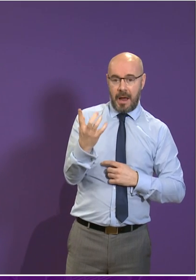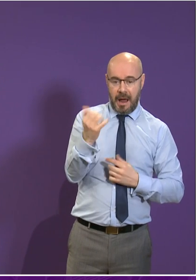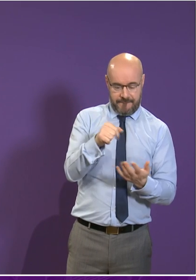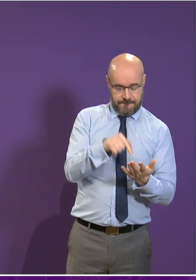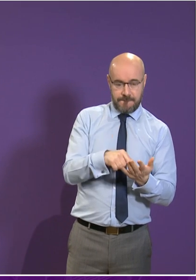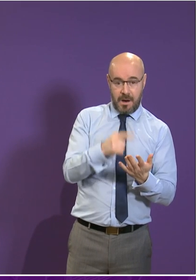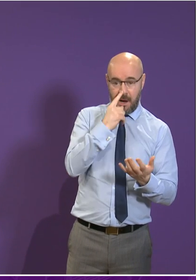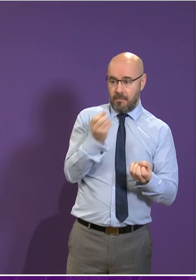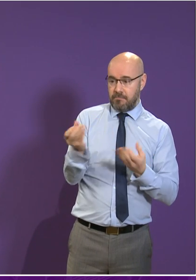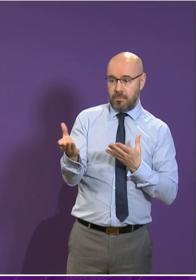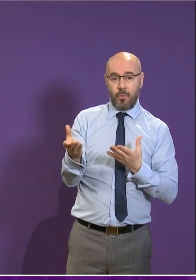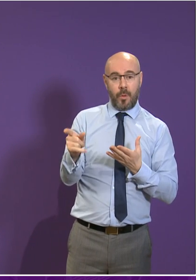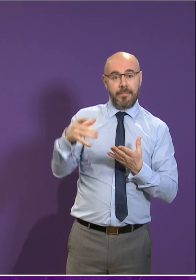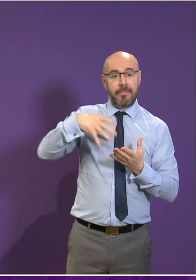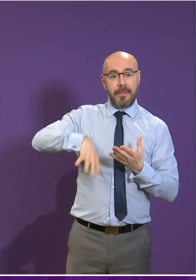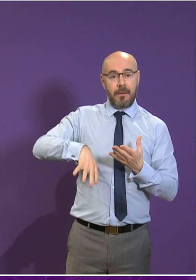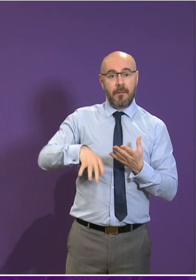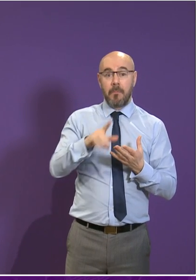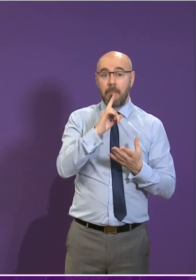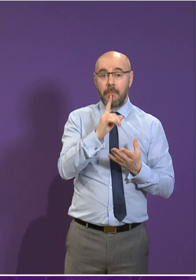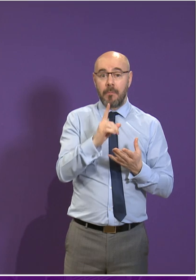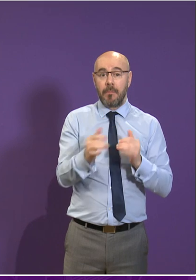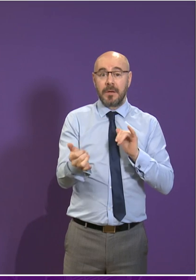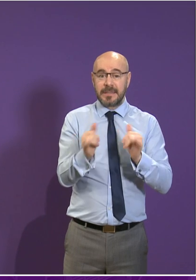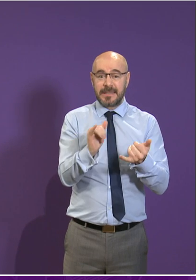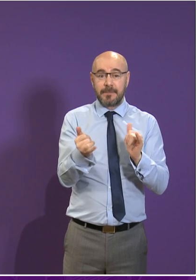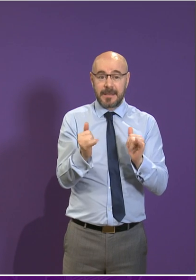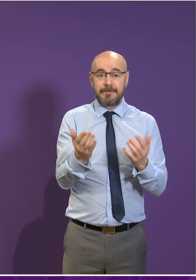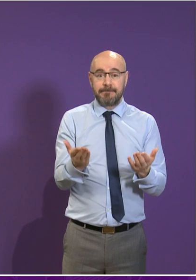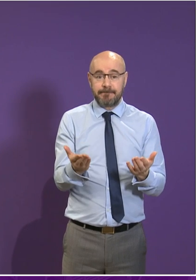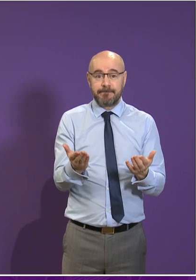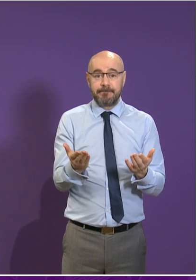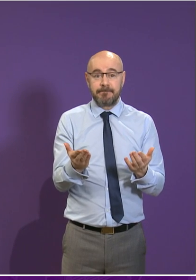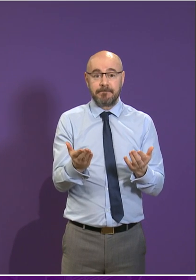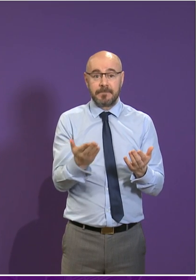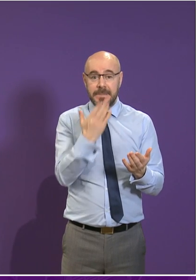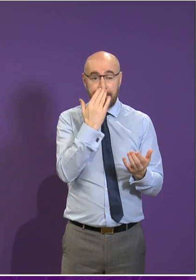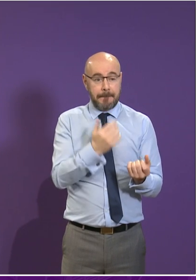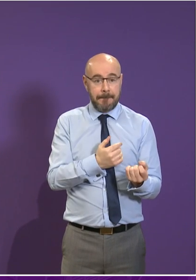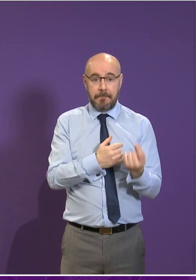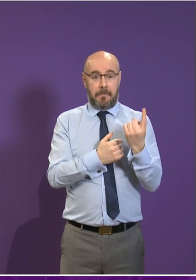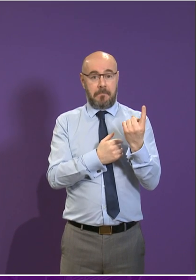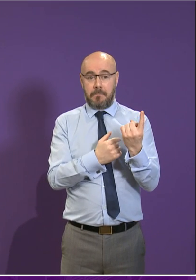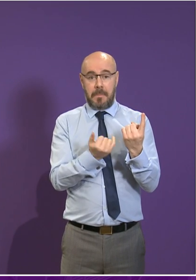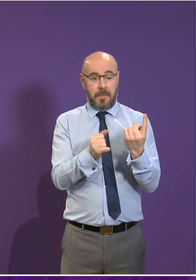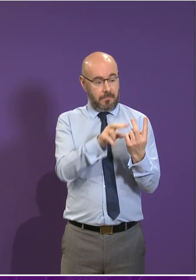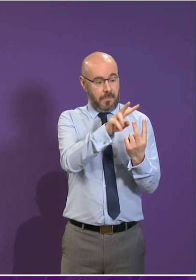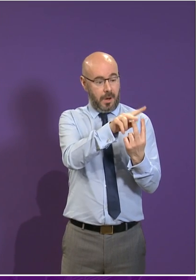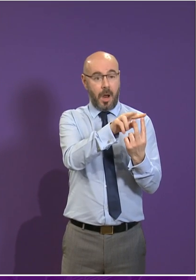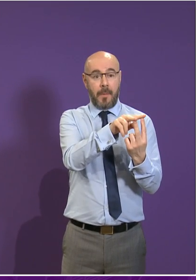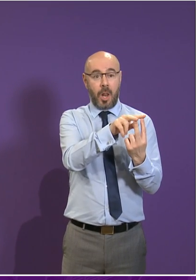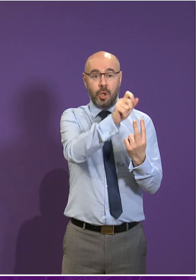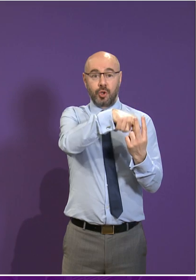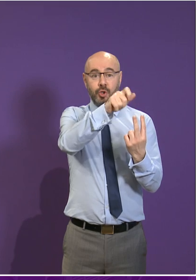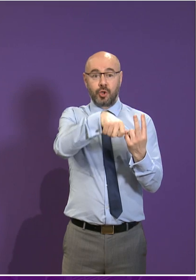is something that's always there. But sometimes you will suddenly, you know, have a couple of students with disabilities in the